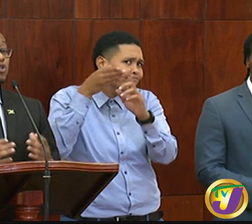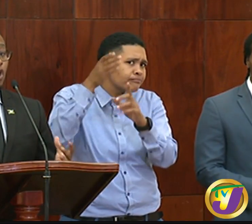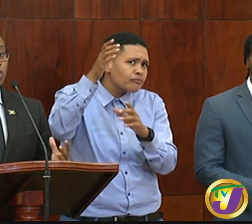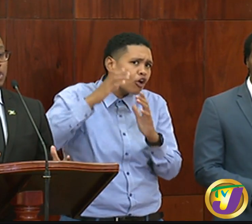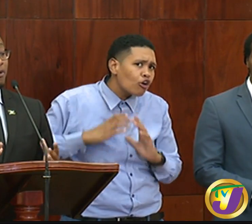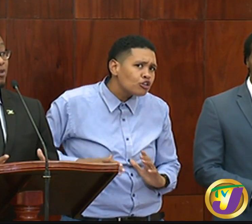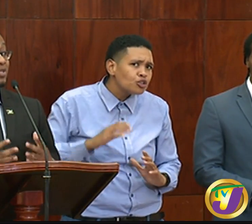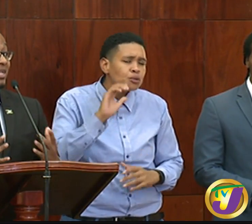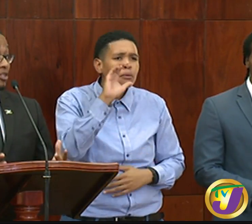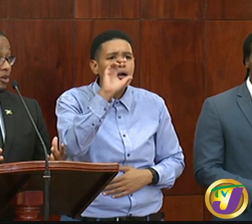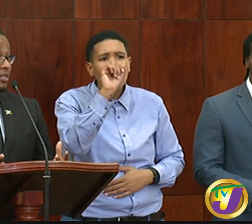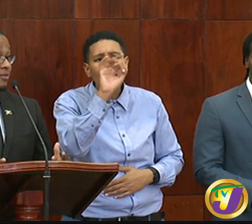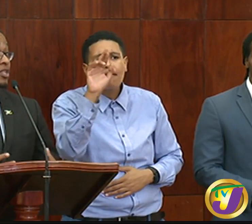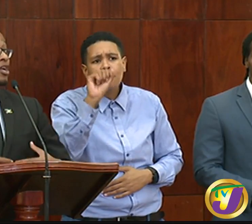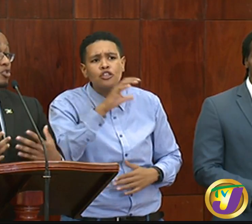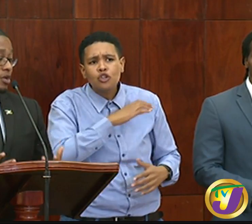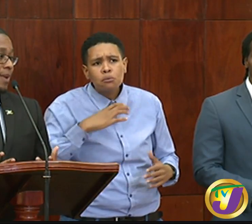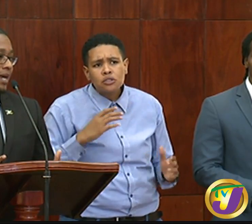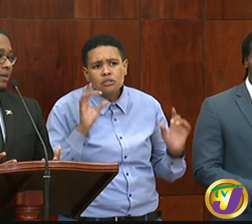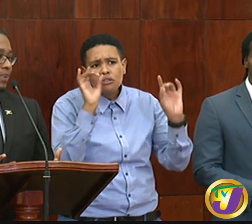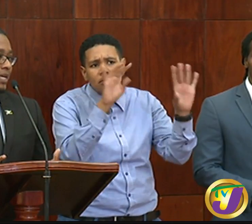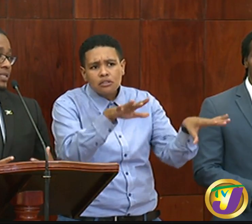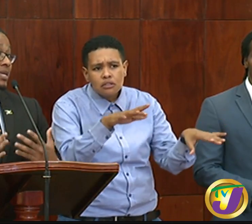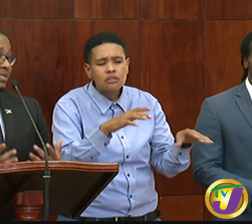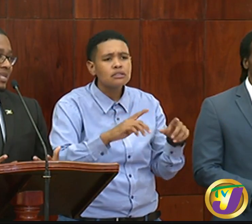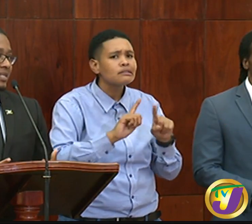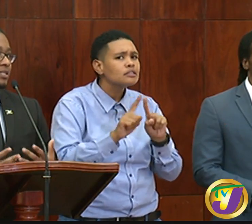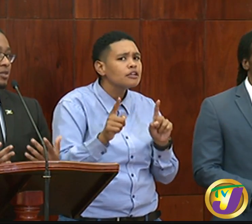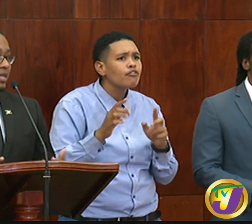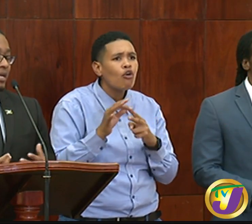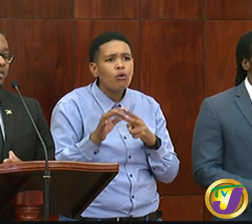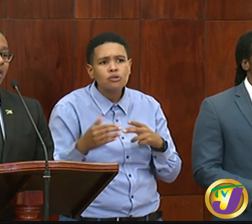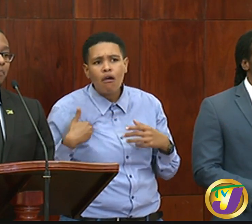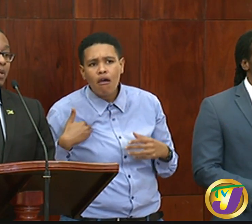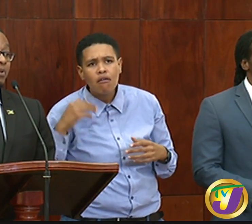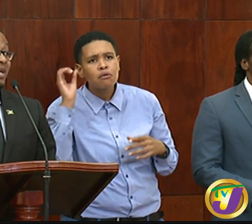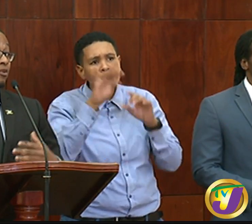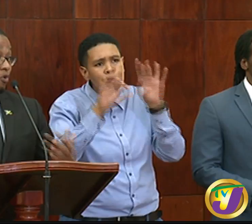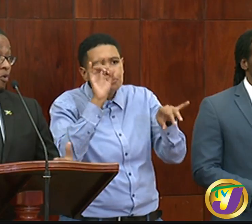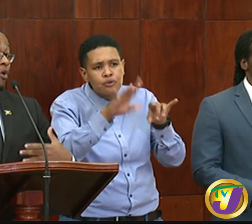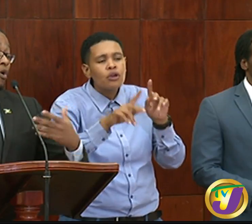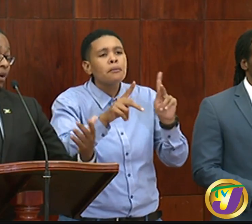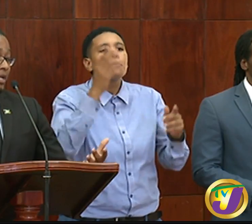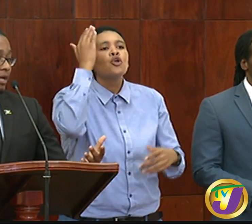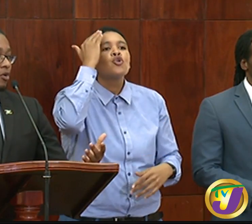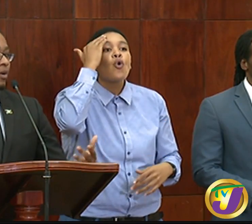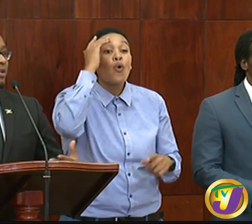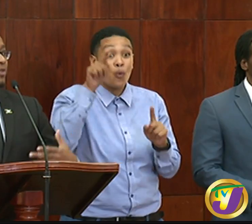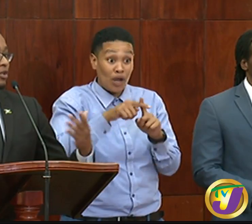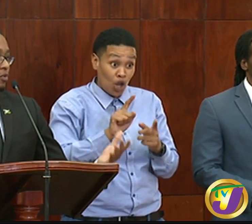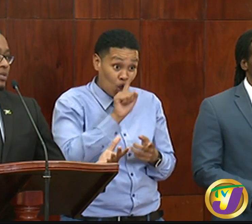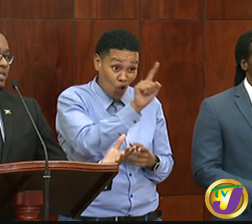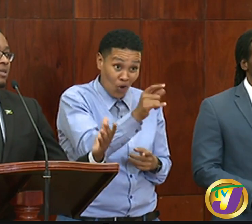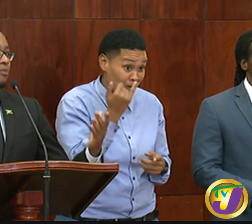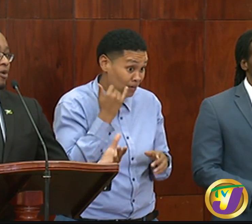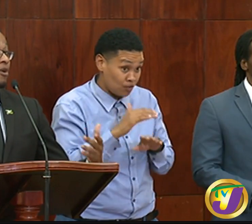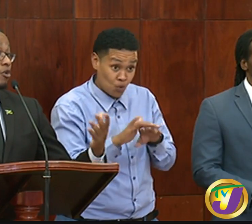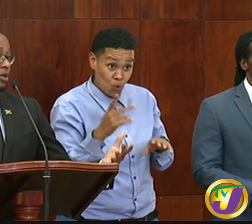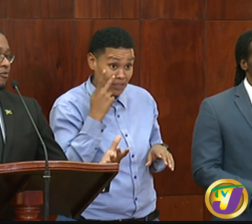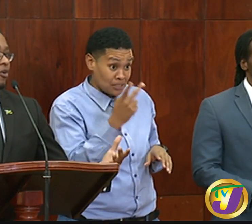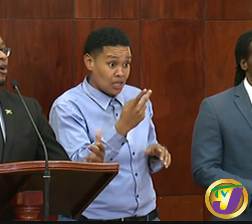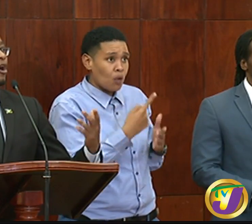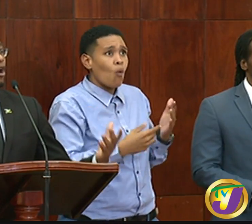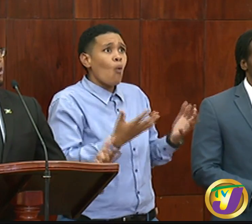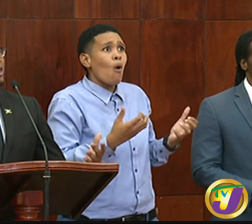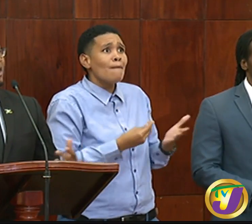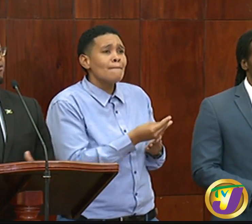to put out some of those alternatives to the marketplace starting today so that people can know when they go, and if they don't see the product they're